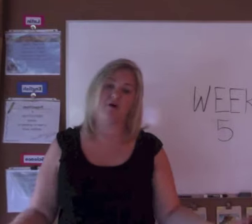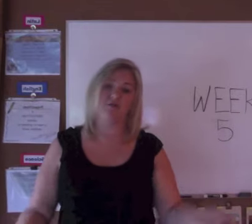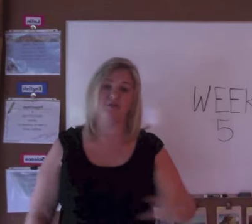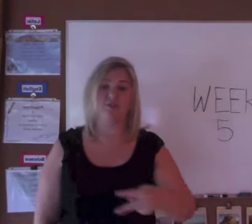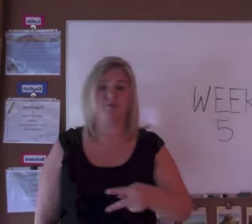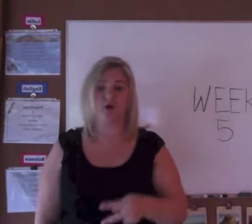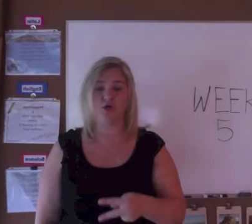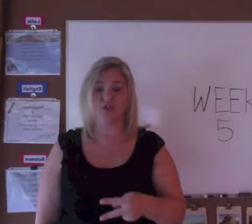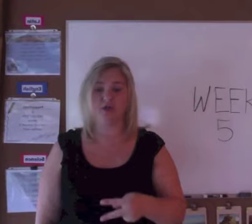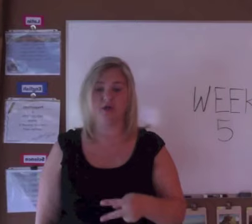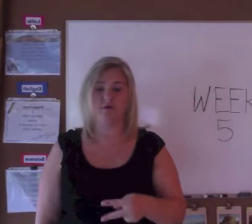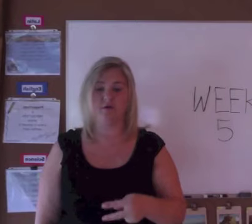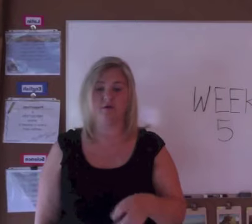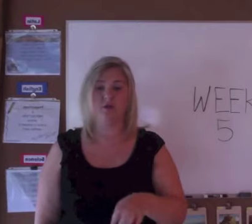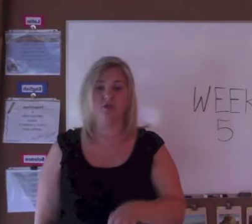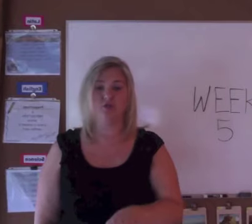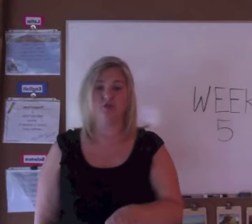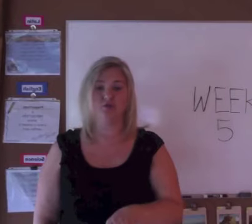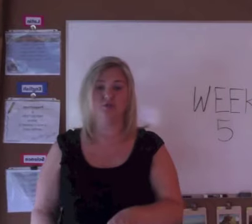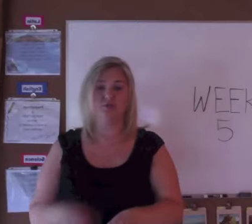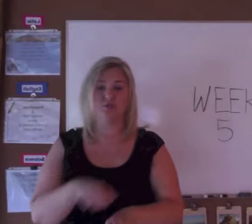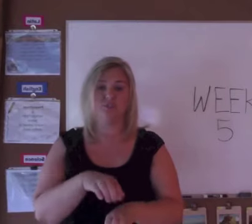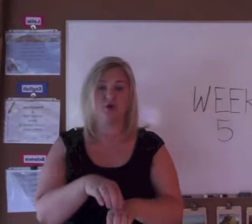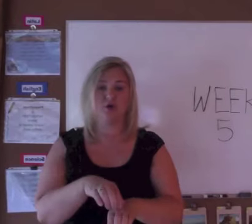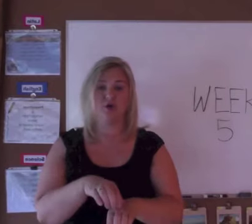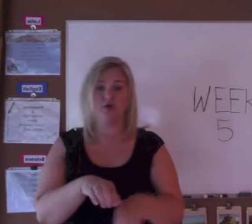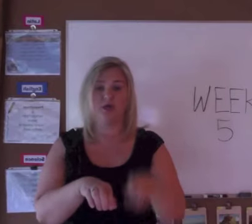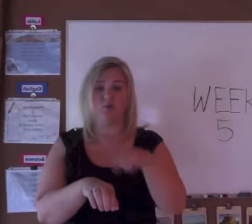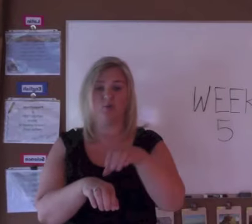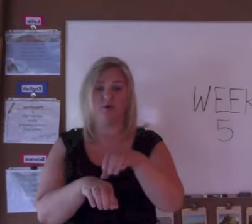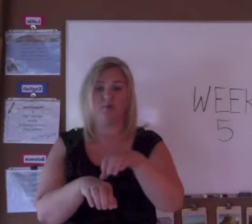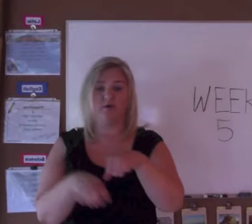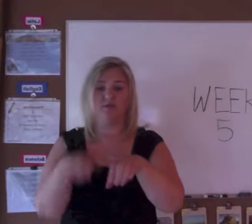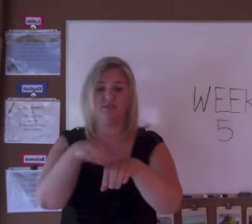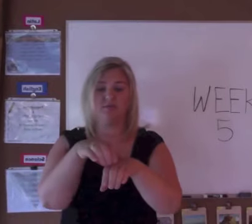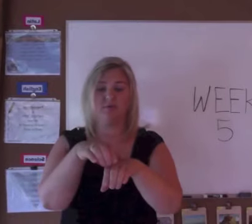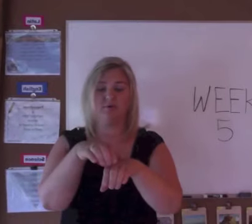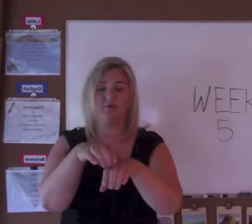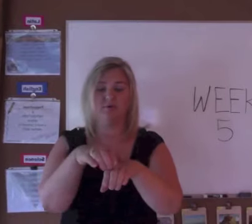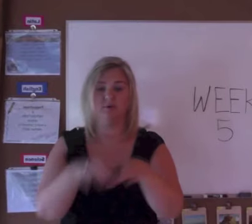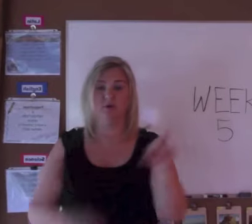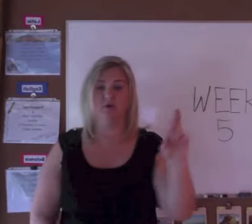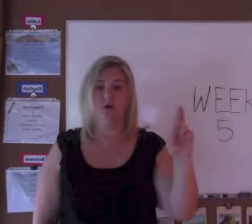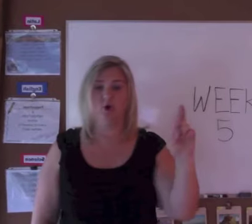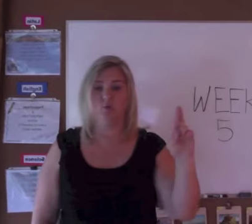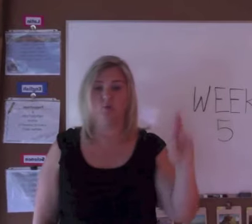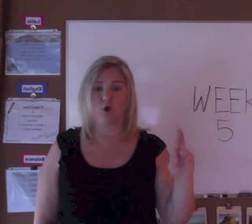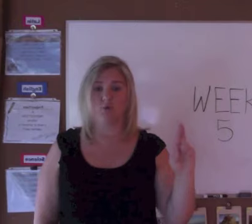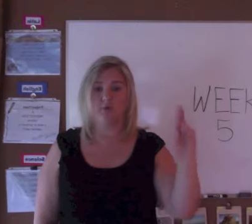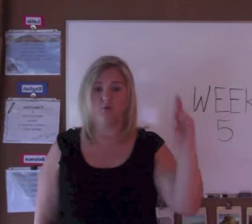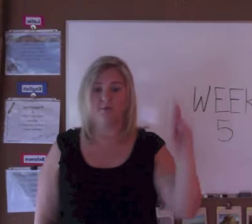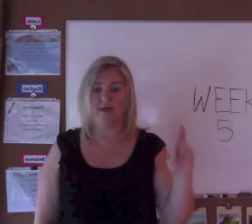falls to Persia. Jews return and rebuild the temple. Roman